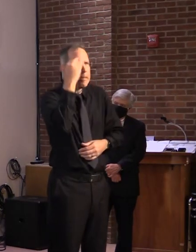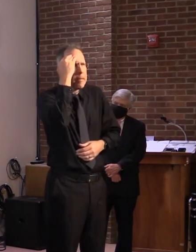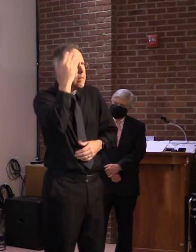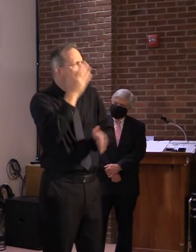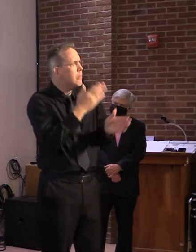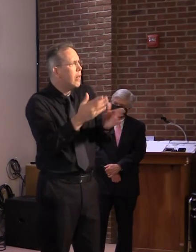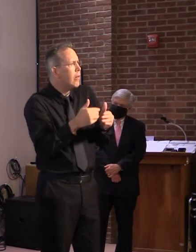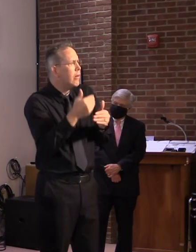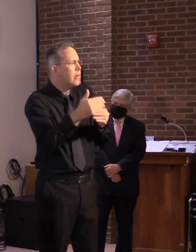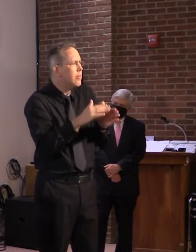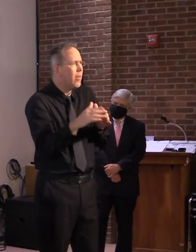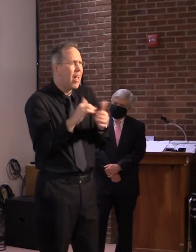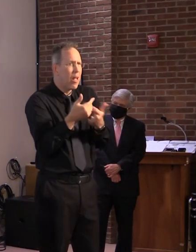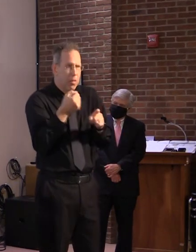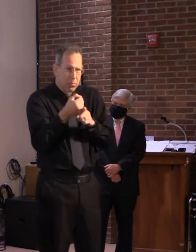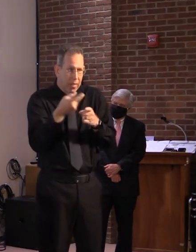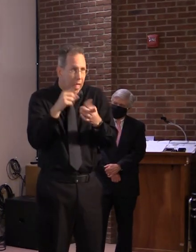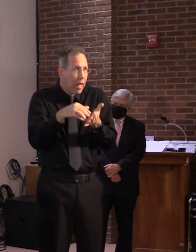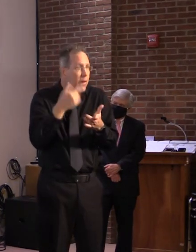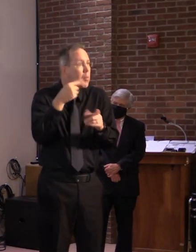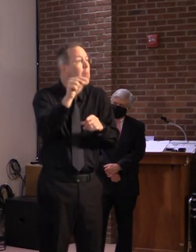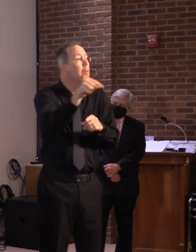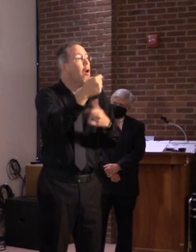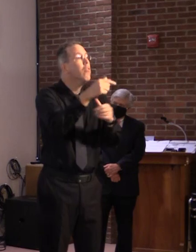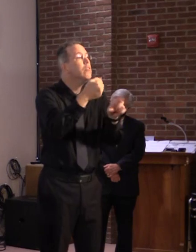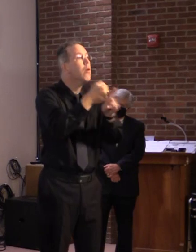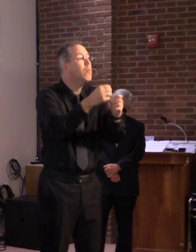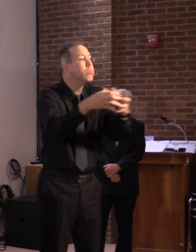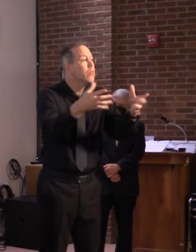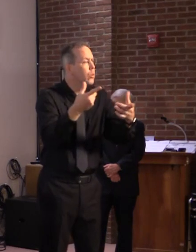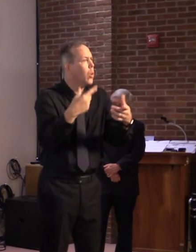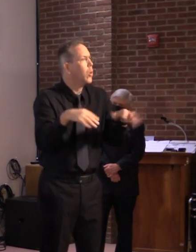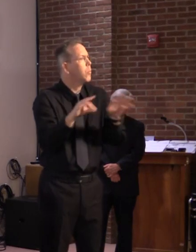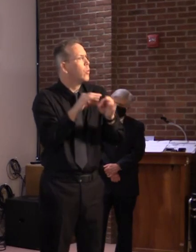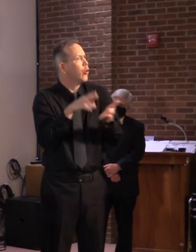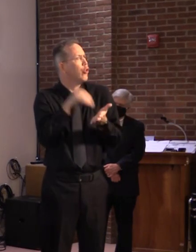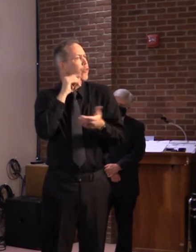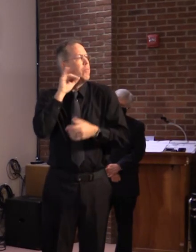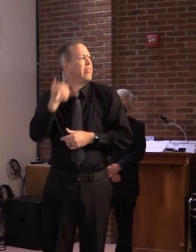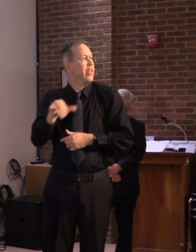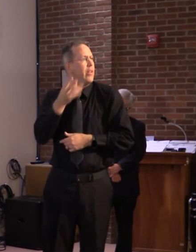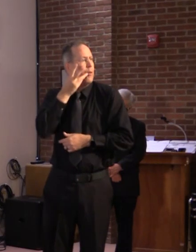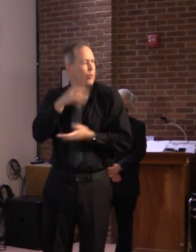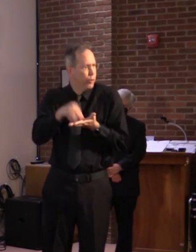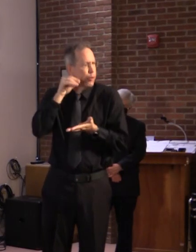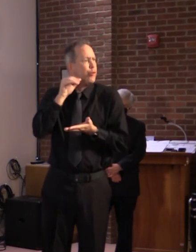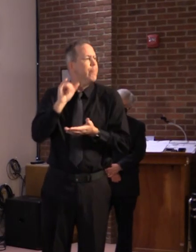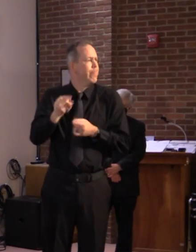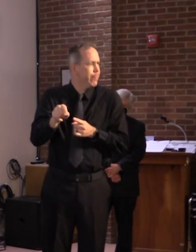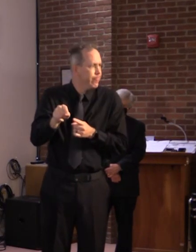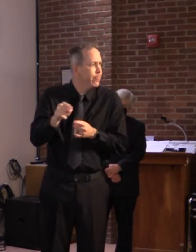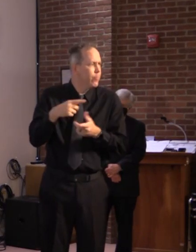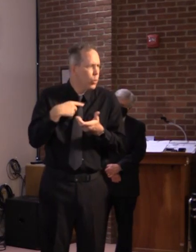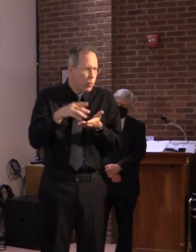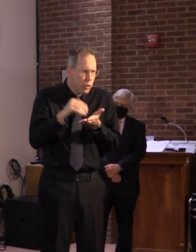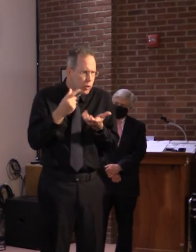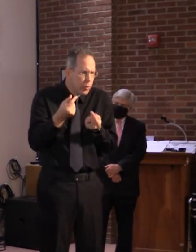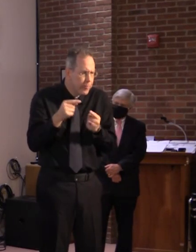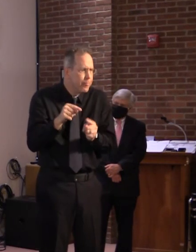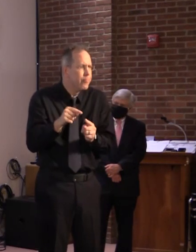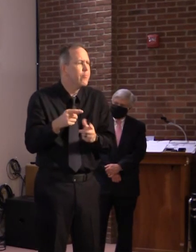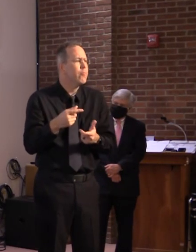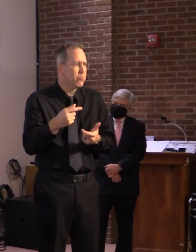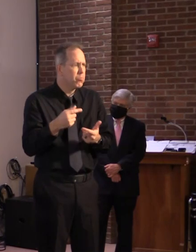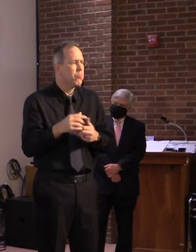And that's, I think, very important for us to do as a government and as a health department. But clearly, I don't put it in the past